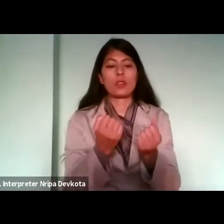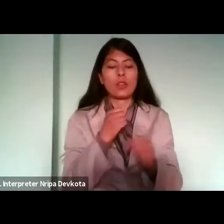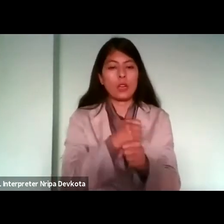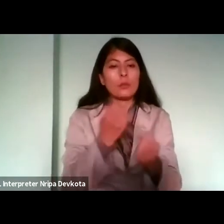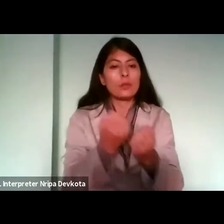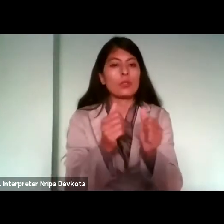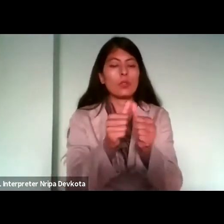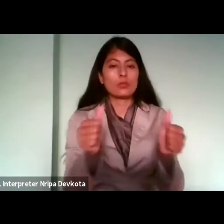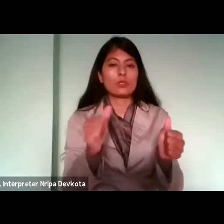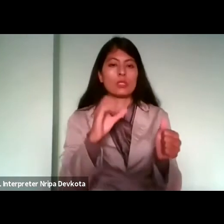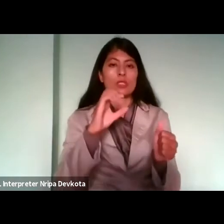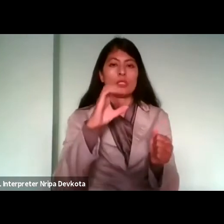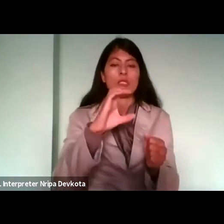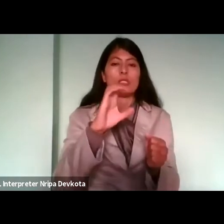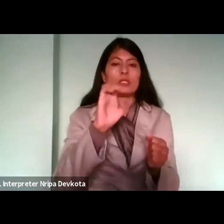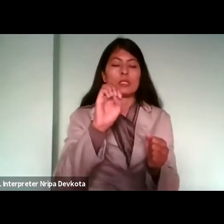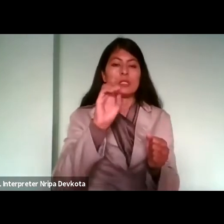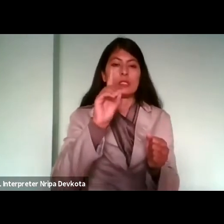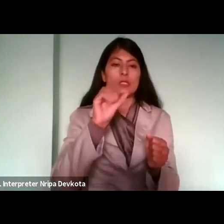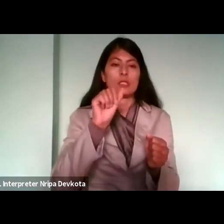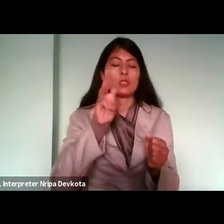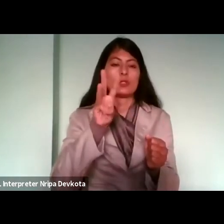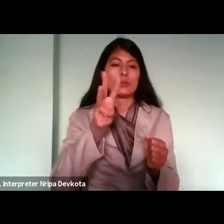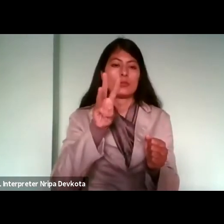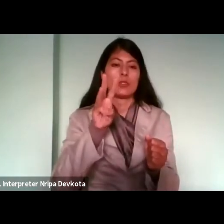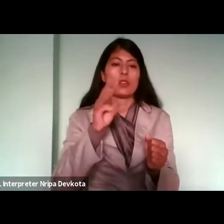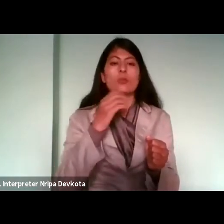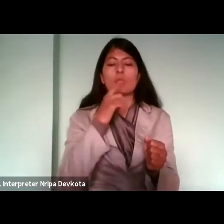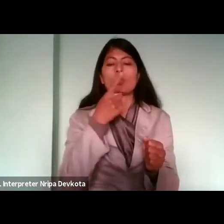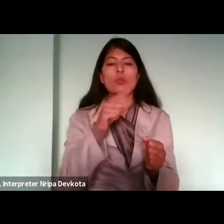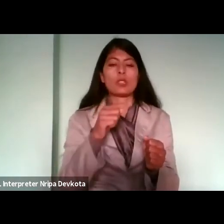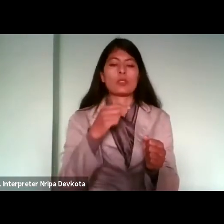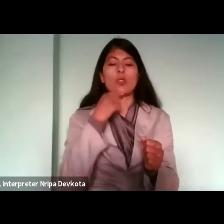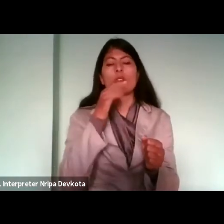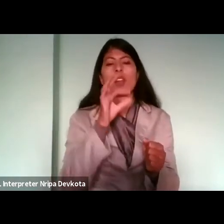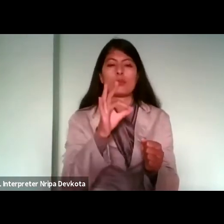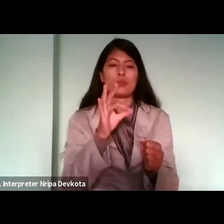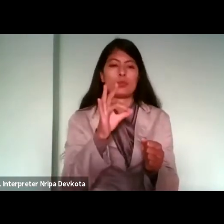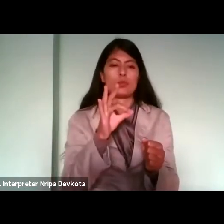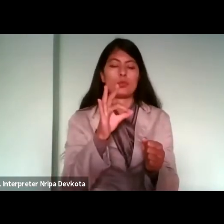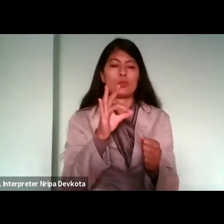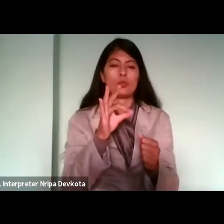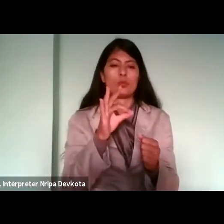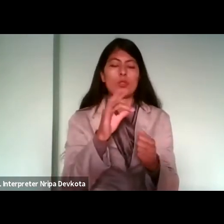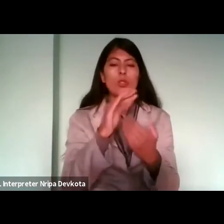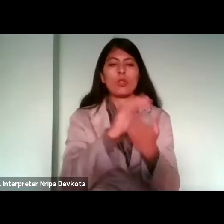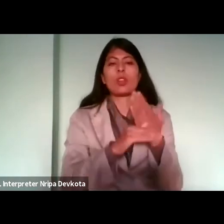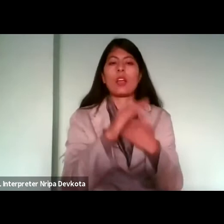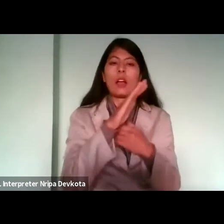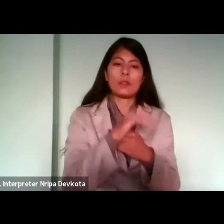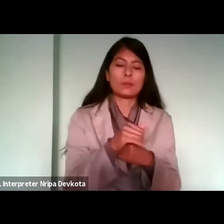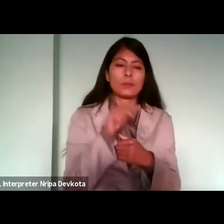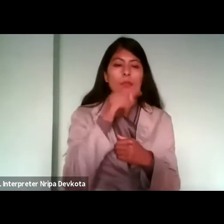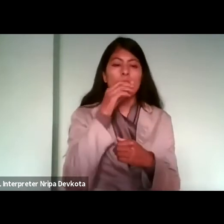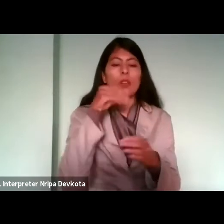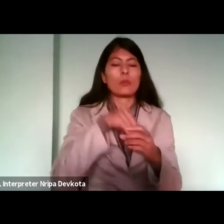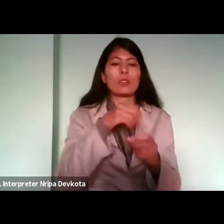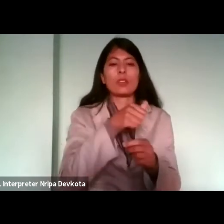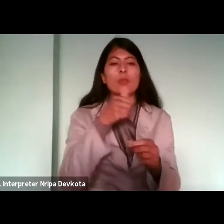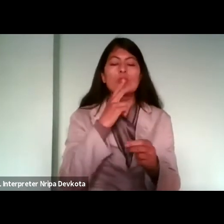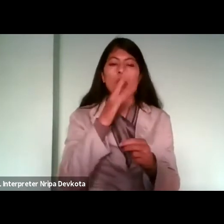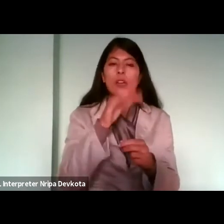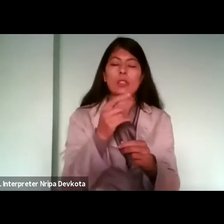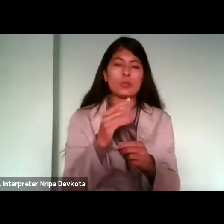GR 38 is a disappointment. Coming 20 years after the Palermo Protocol,